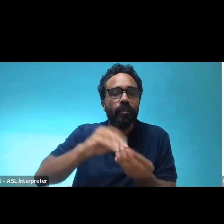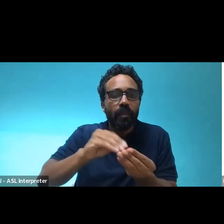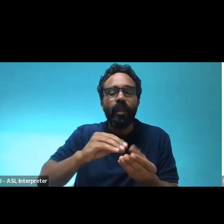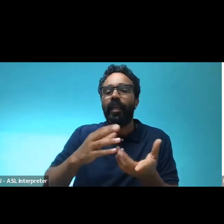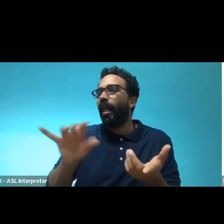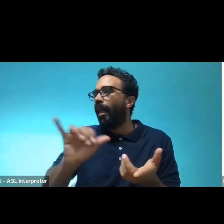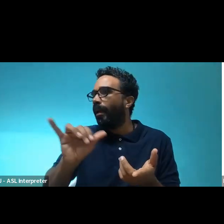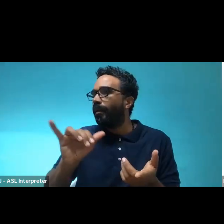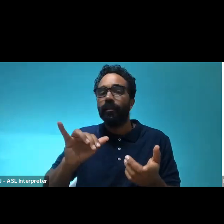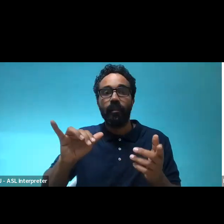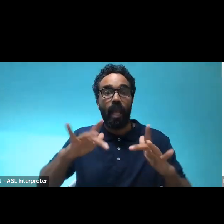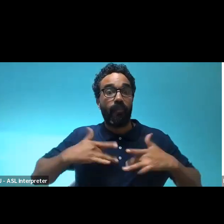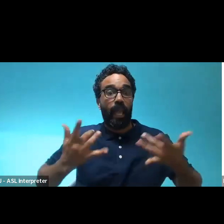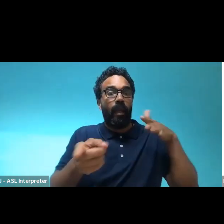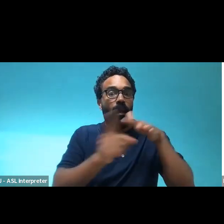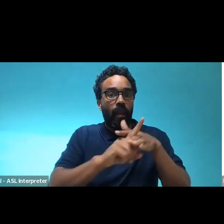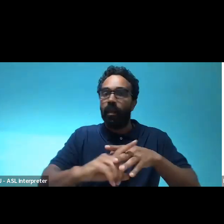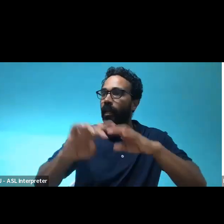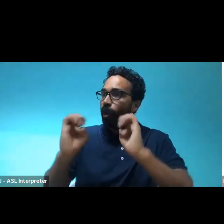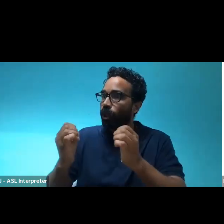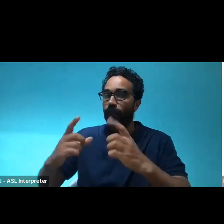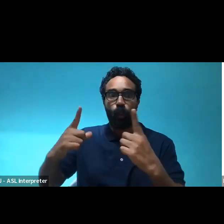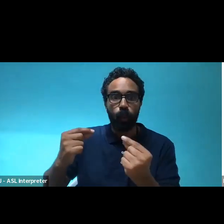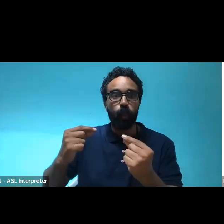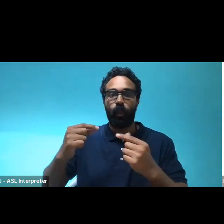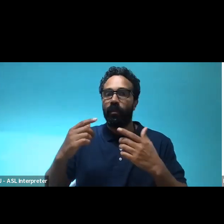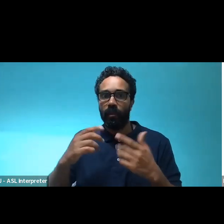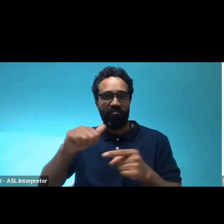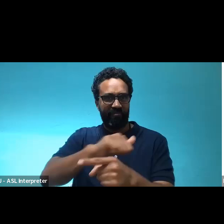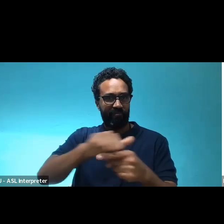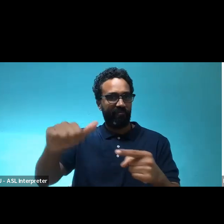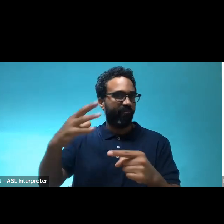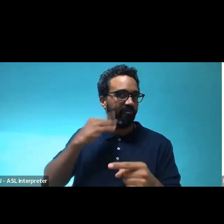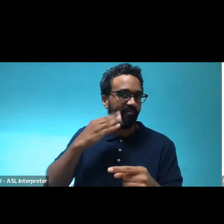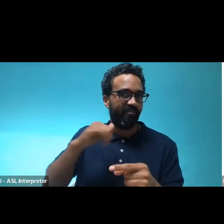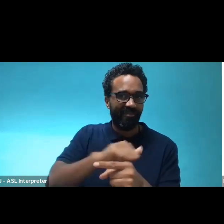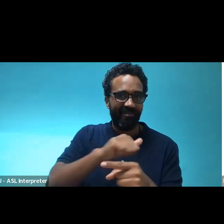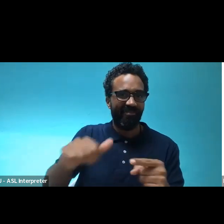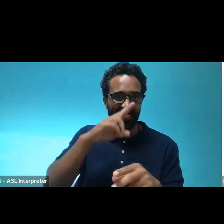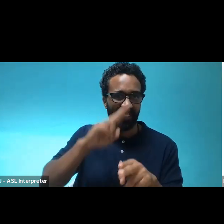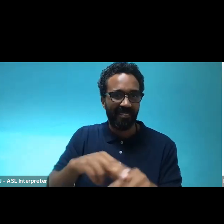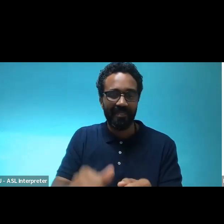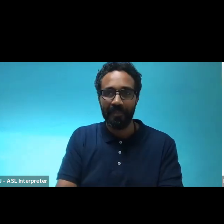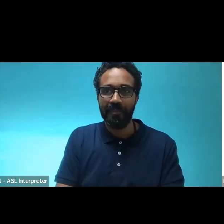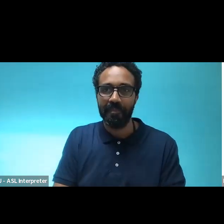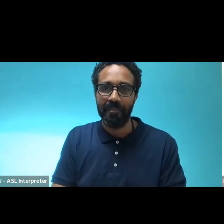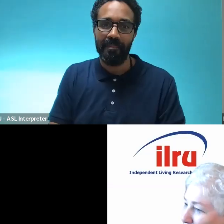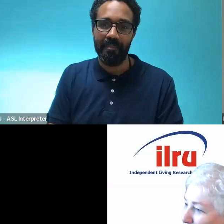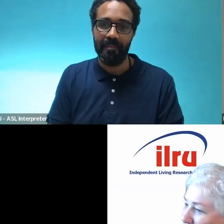then how you handled that gave you the outcome at the end of the simulation, but it was pretty